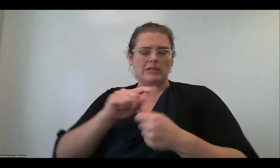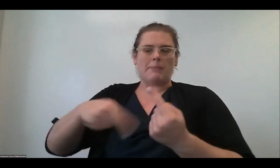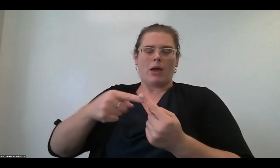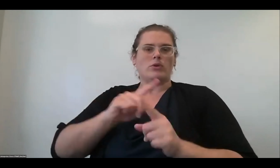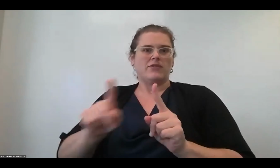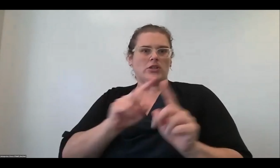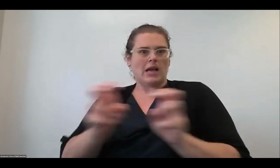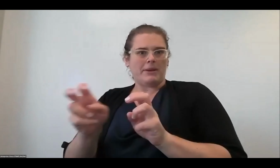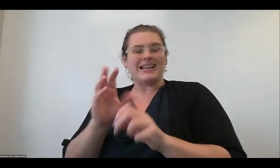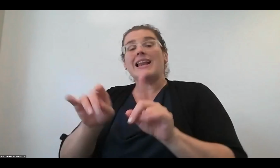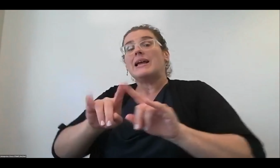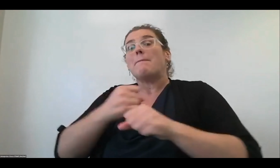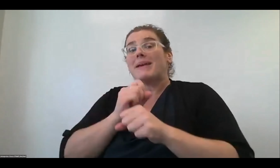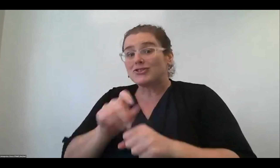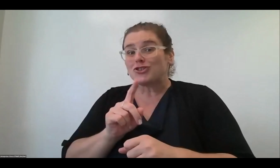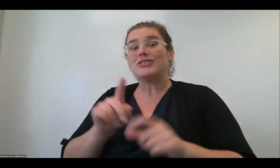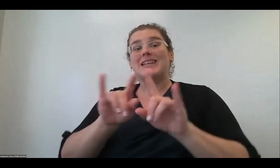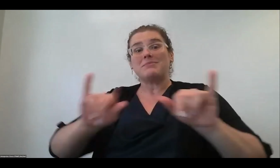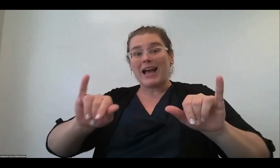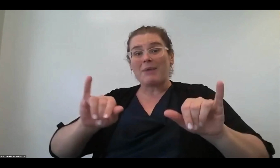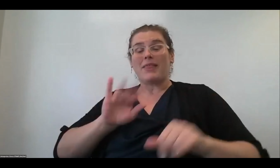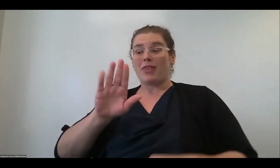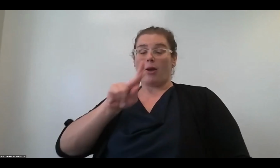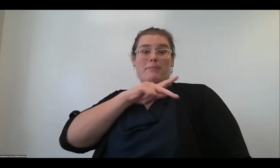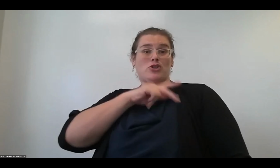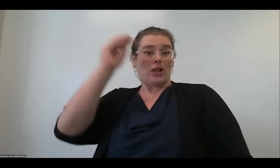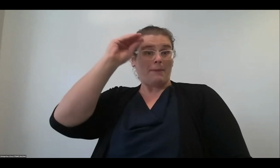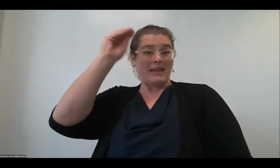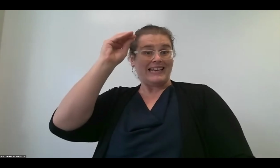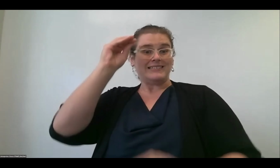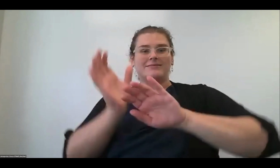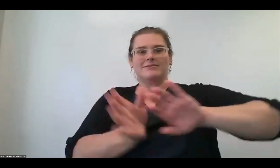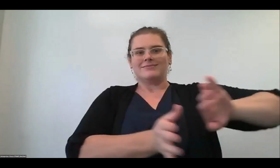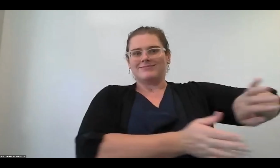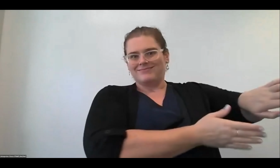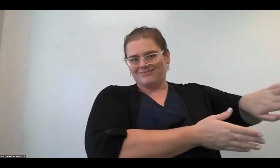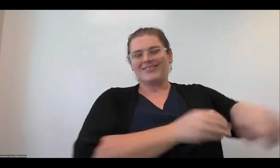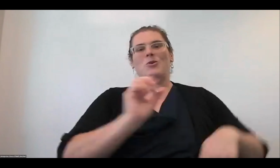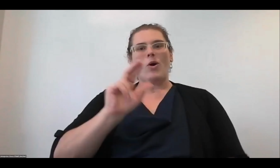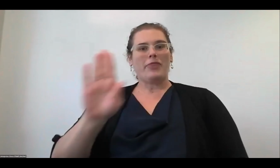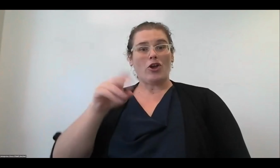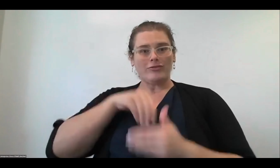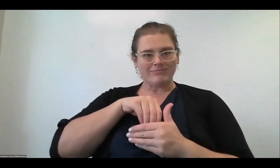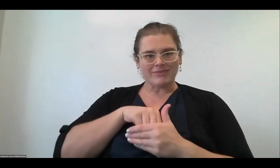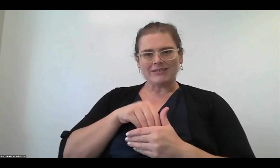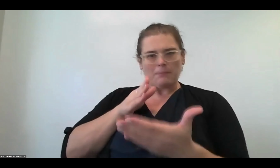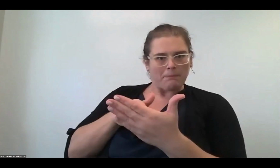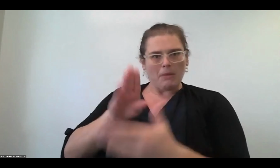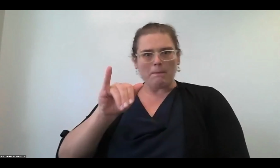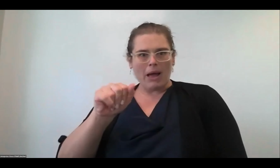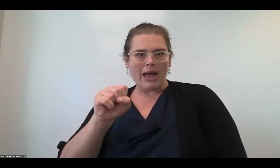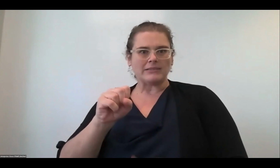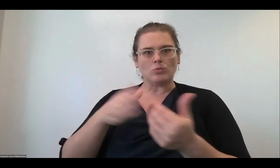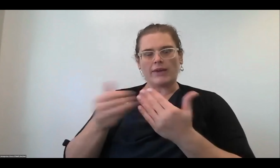own biases or personal opinions out of the conversation and just respecting the